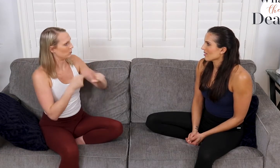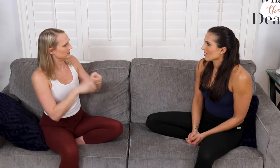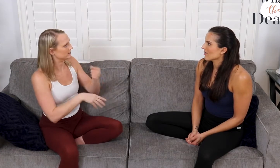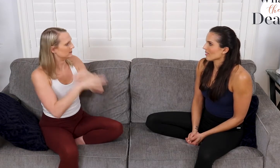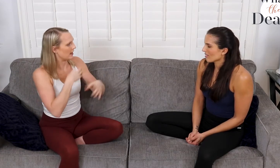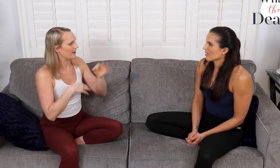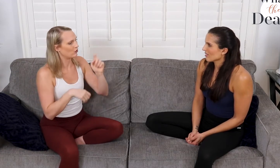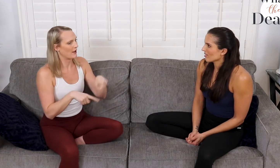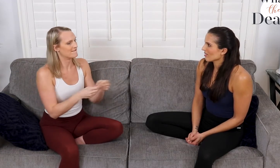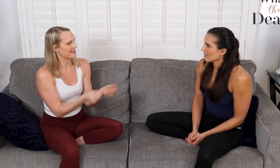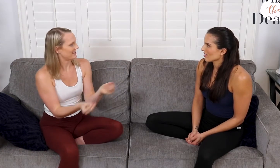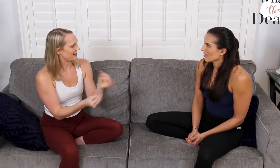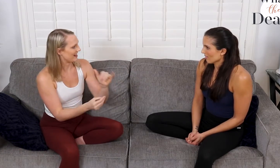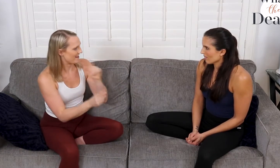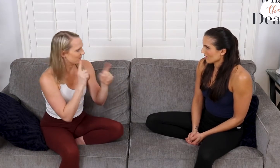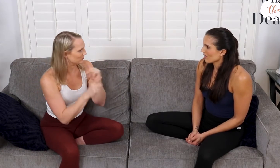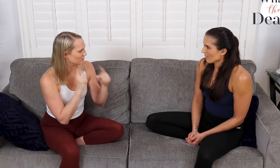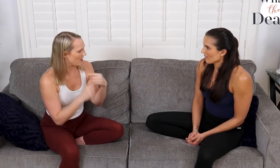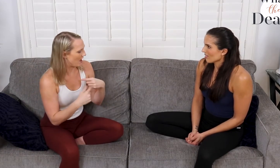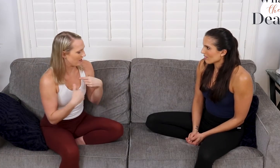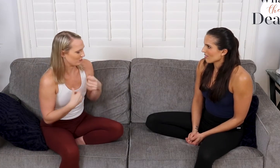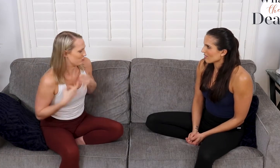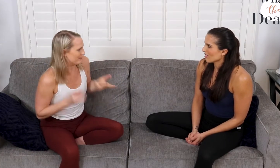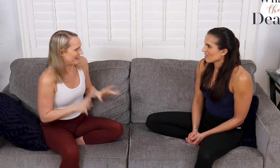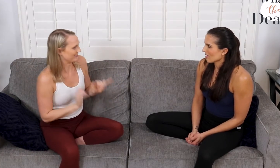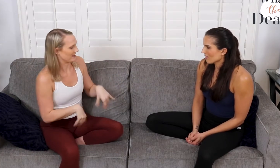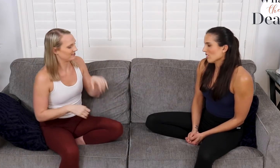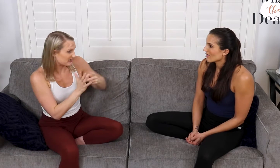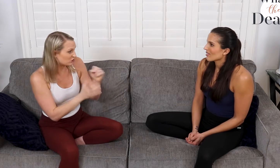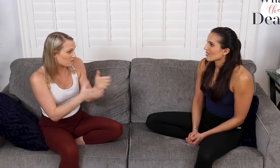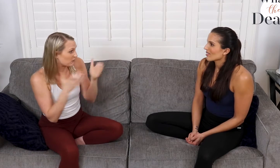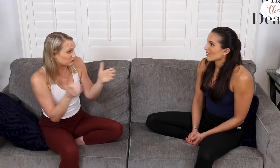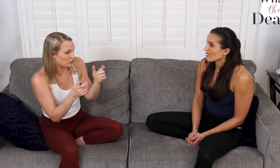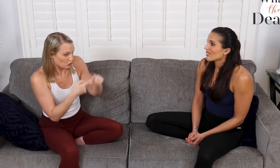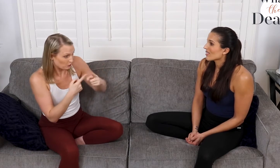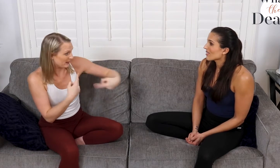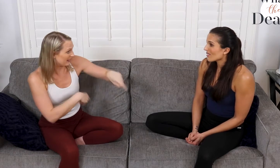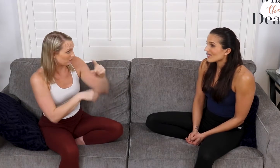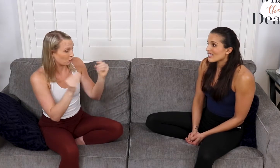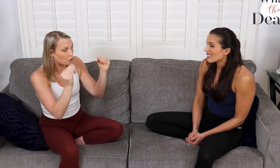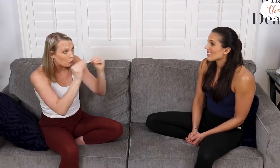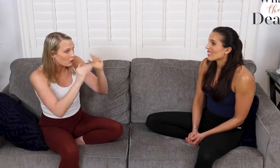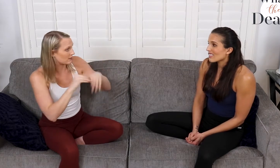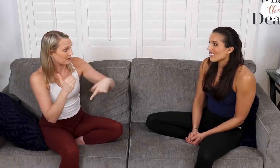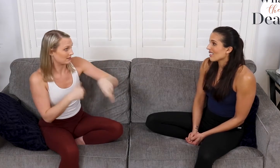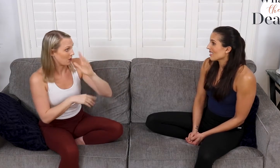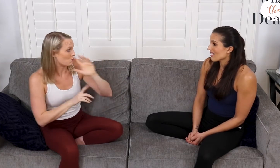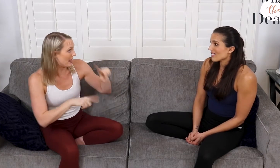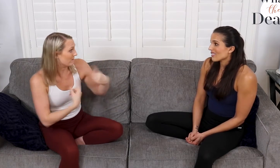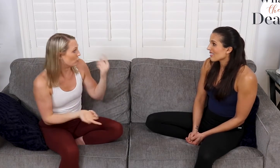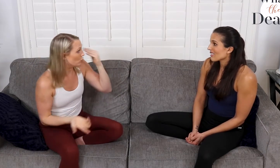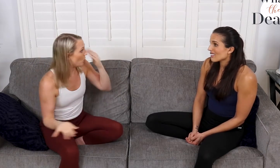before, beautifully, you can't learn to speak, but my friends can learn to sign. And that